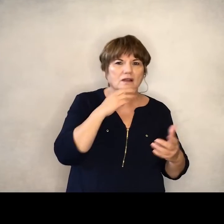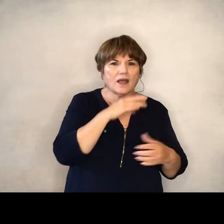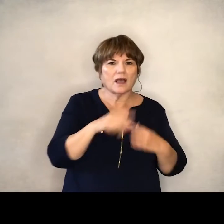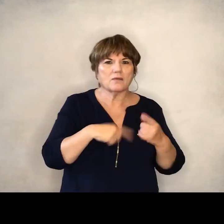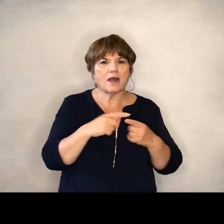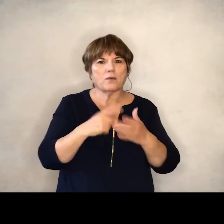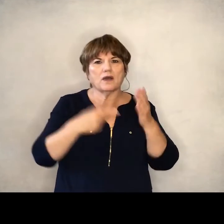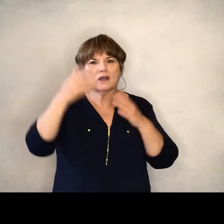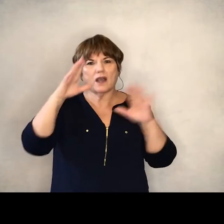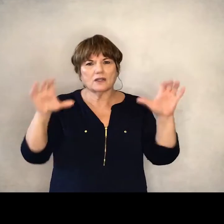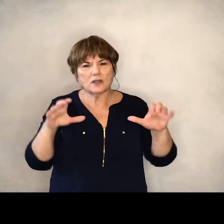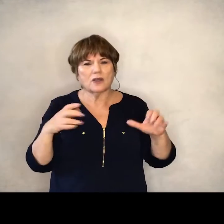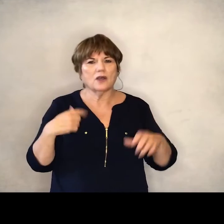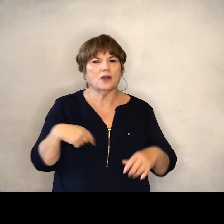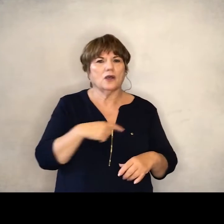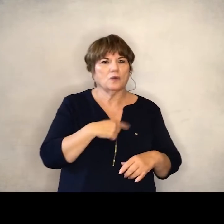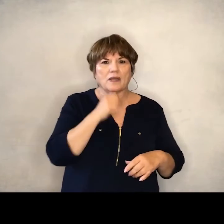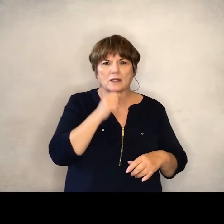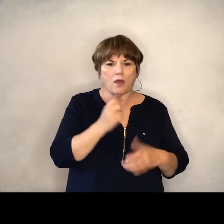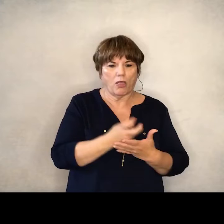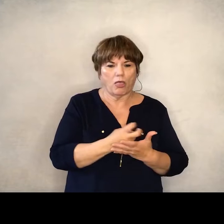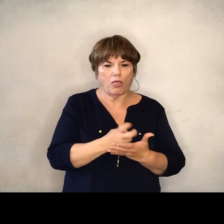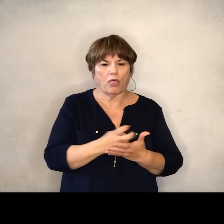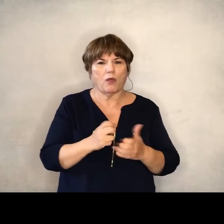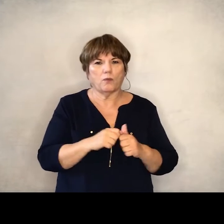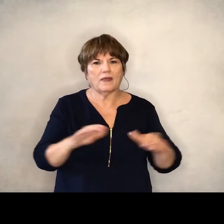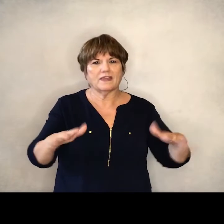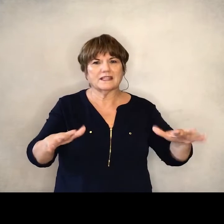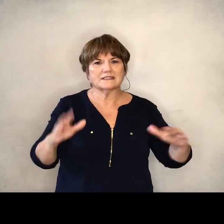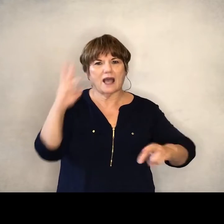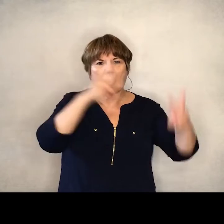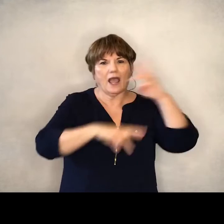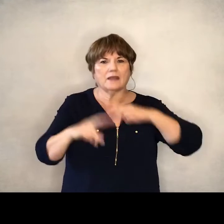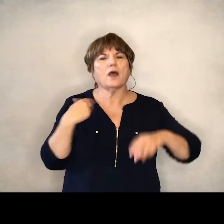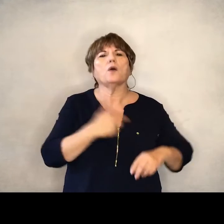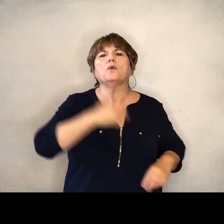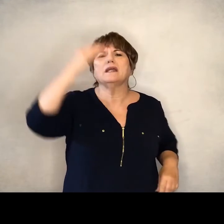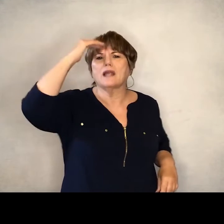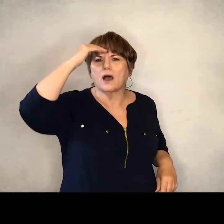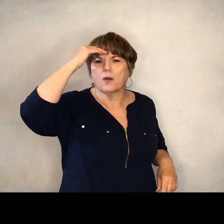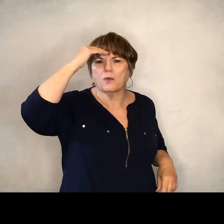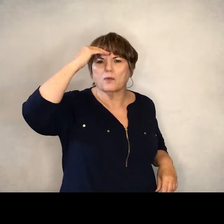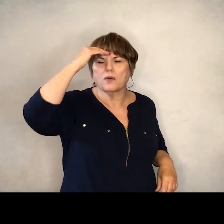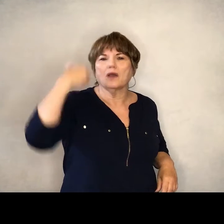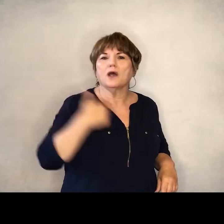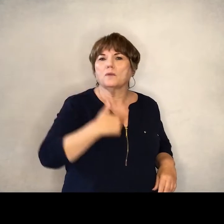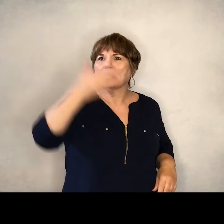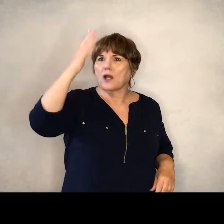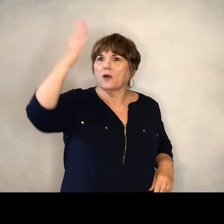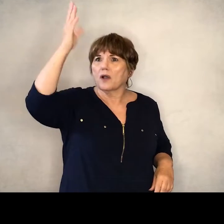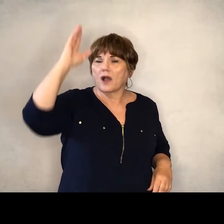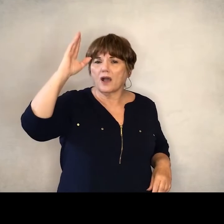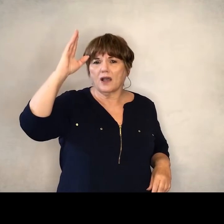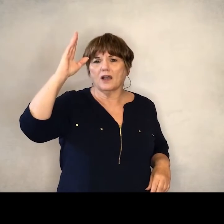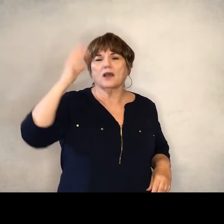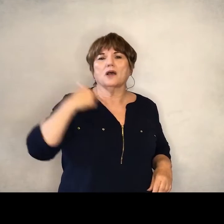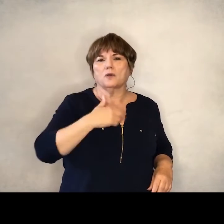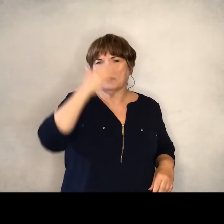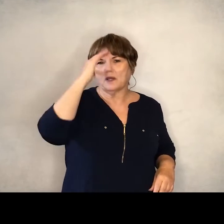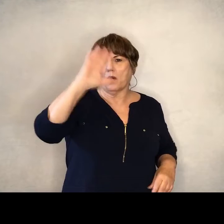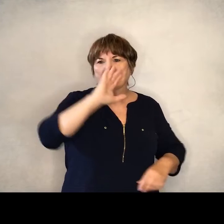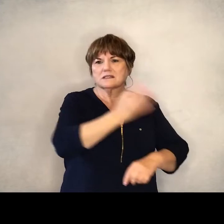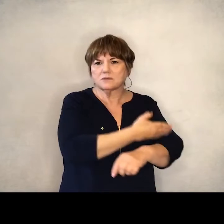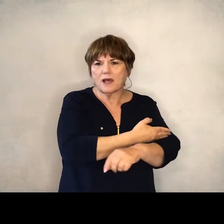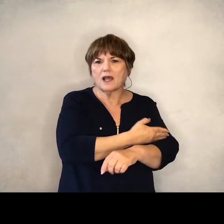and turn in anxiety. We know. We know God. We know His power. We